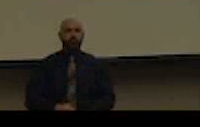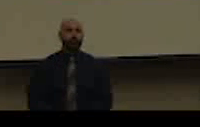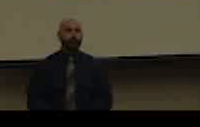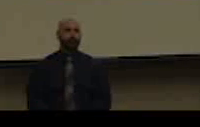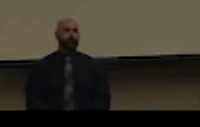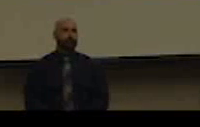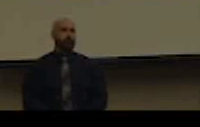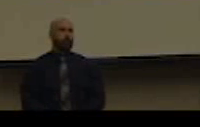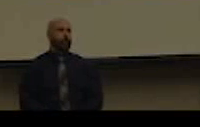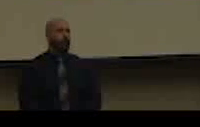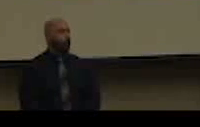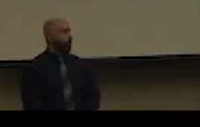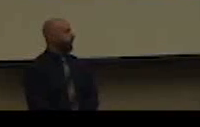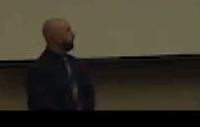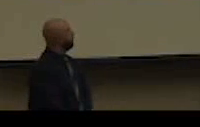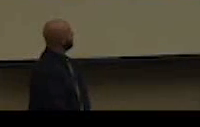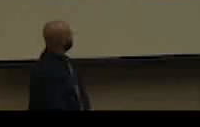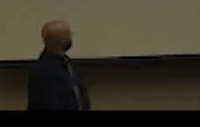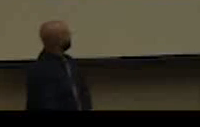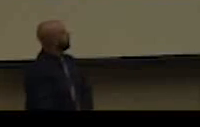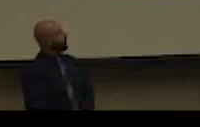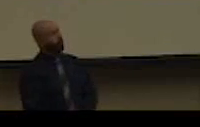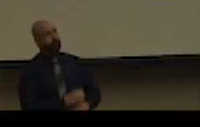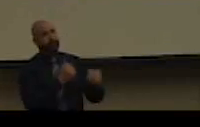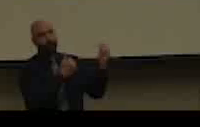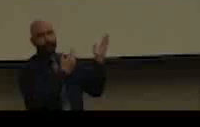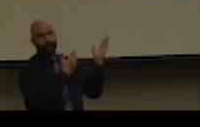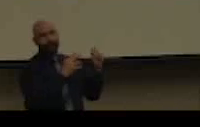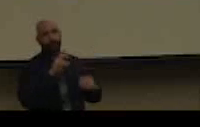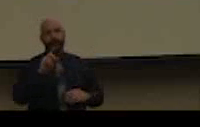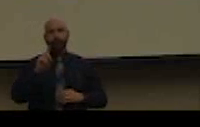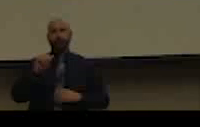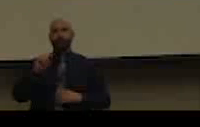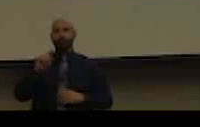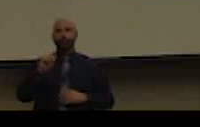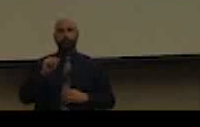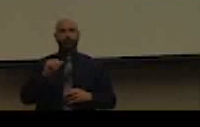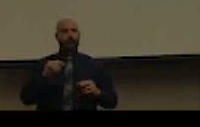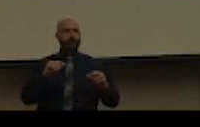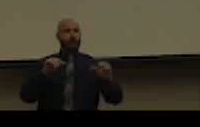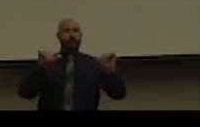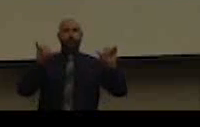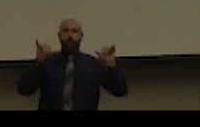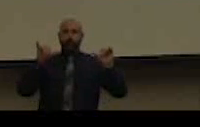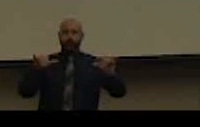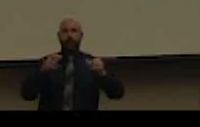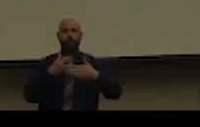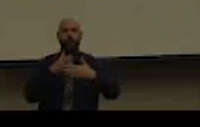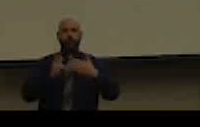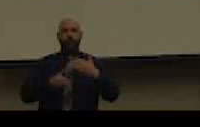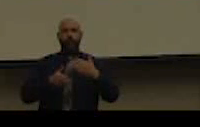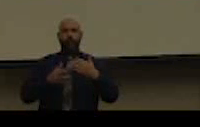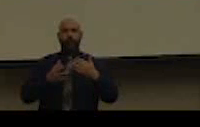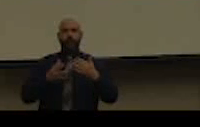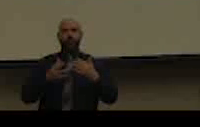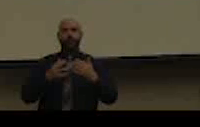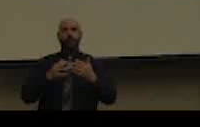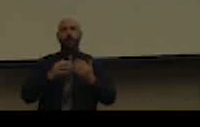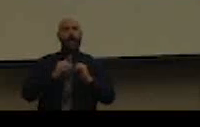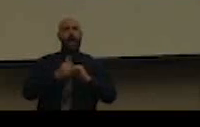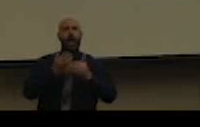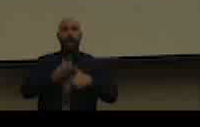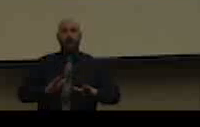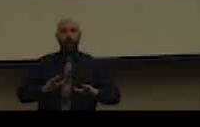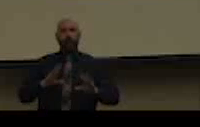What you see in these data are those same results broken out by provider type. So another important thing to know about the early